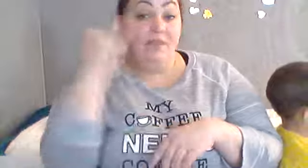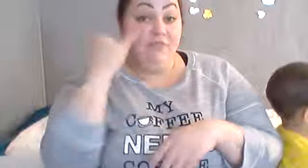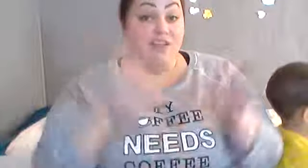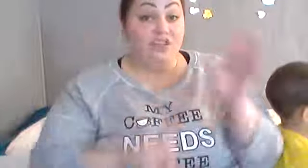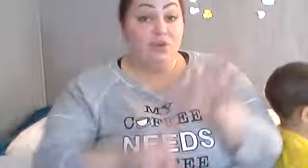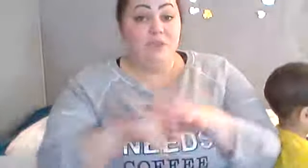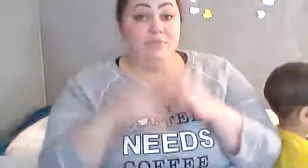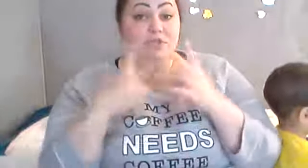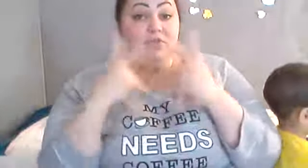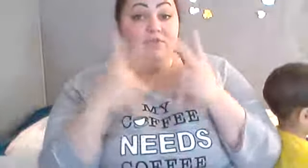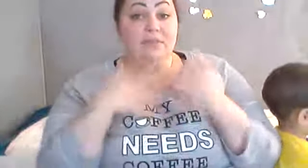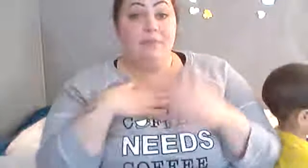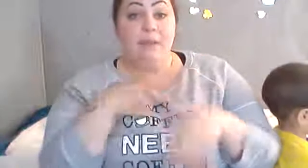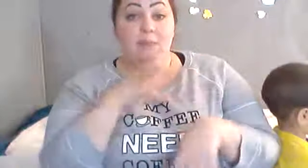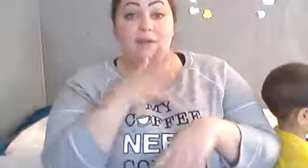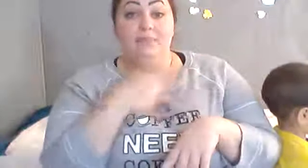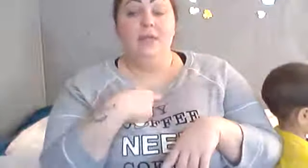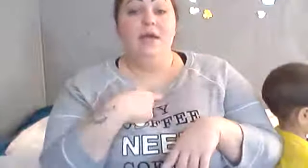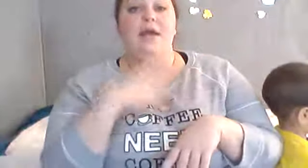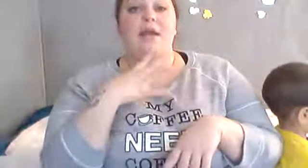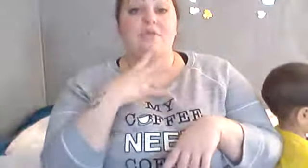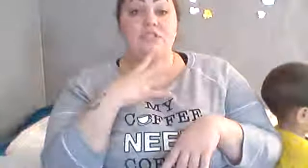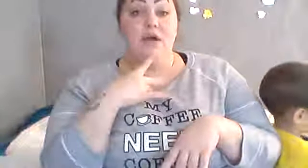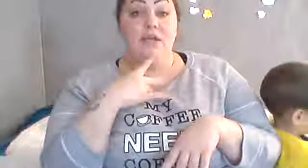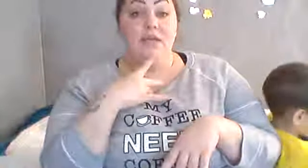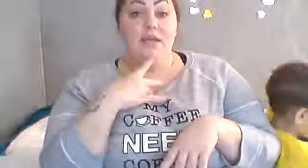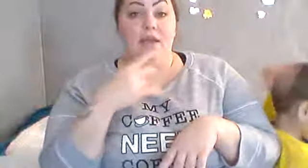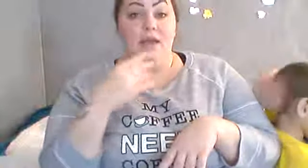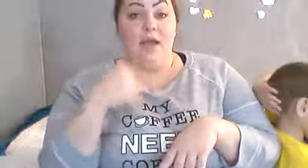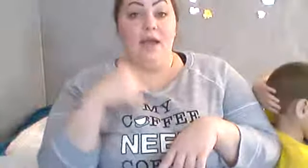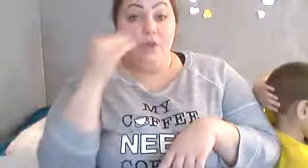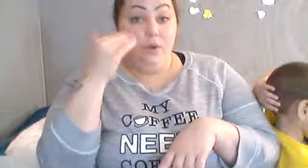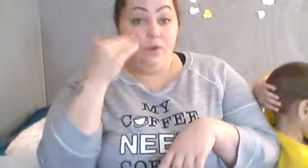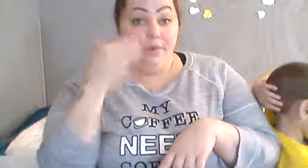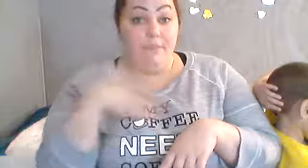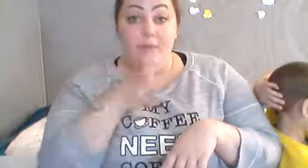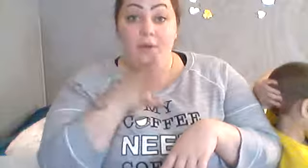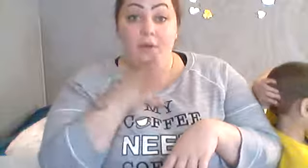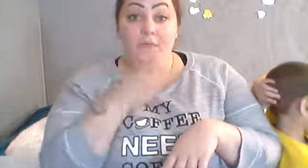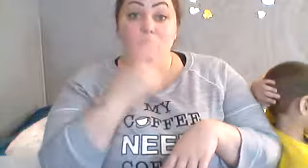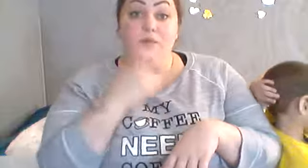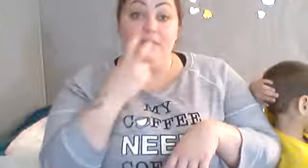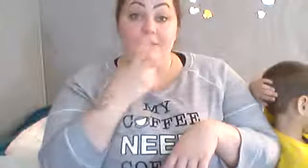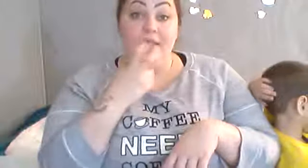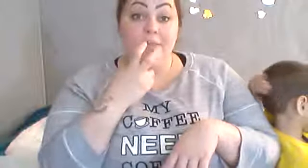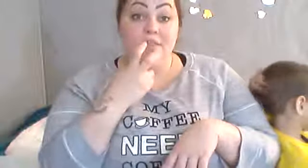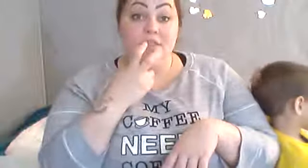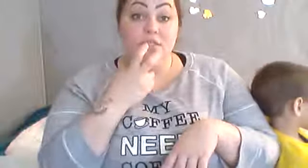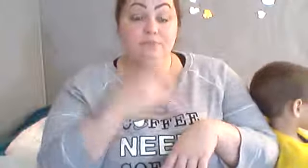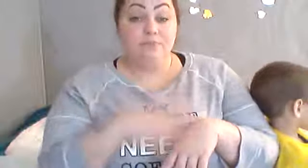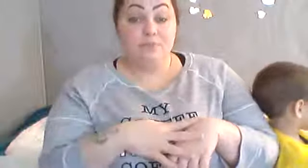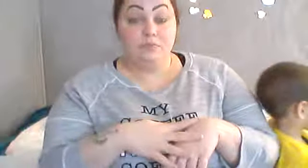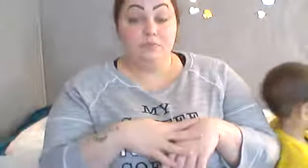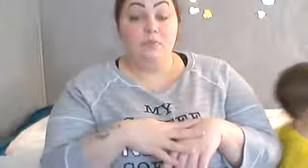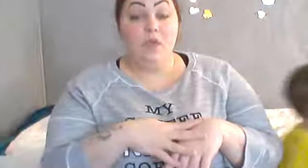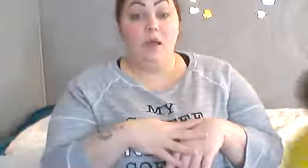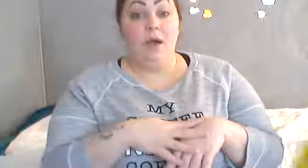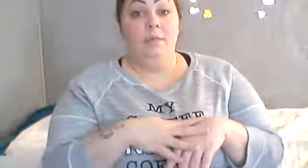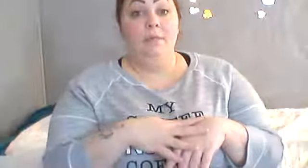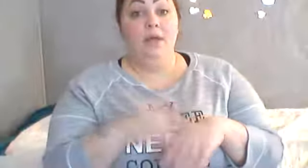I showed up to visit my mom and I was talking and I know that my mom can read my lips, um,